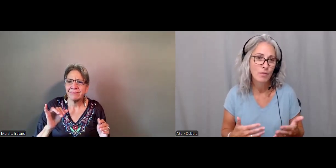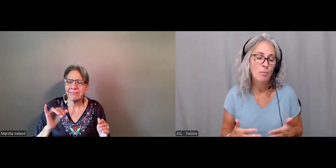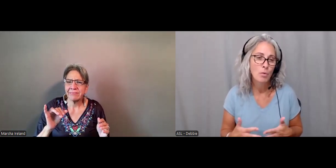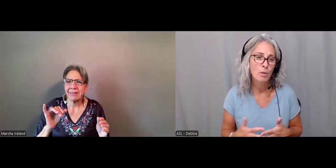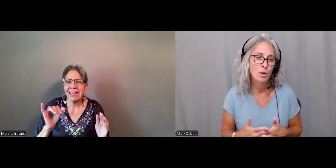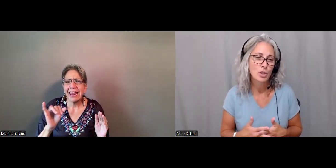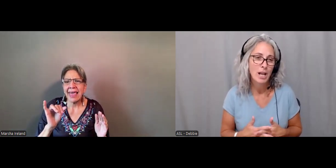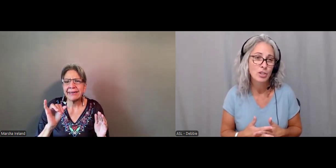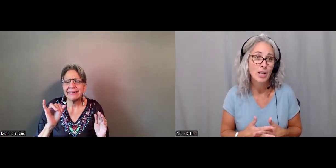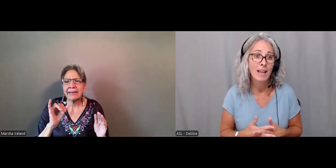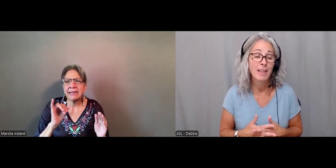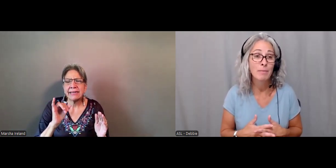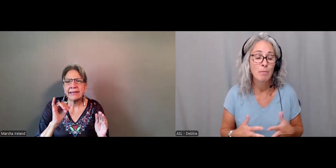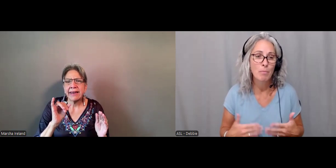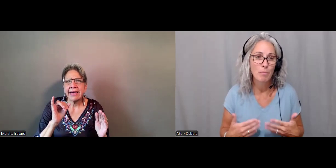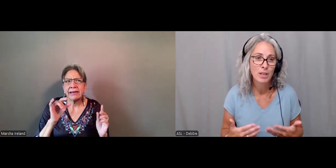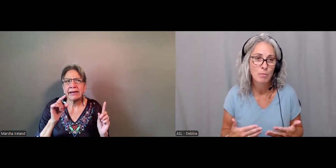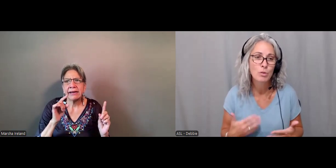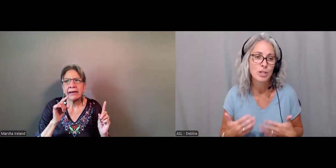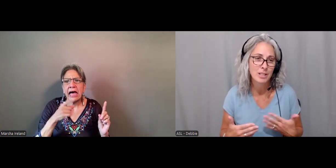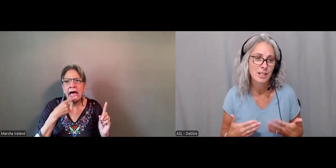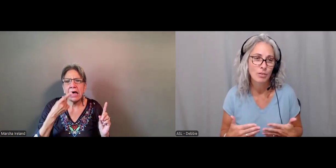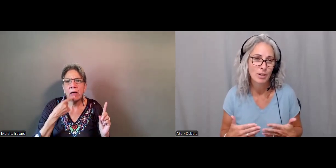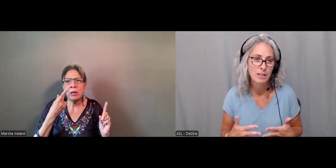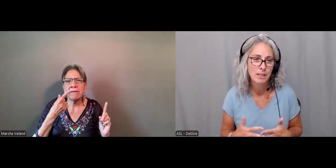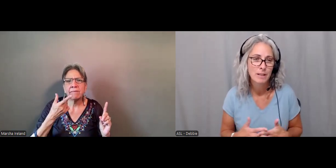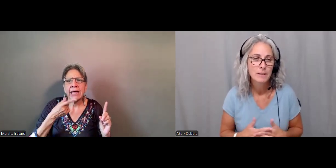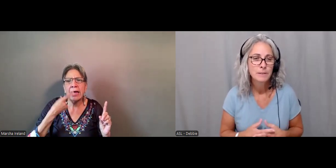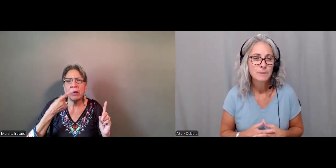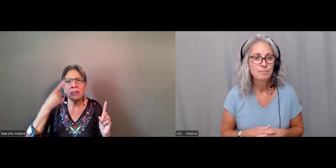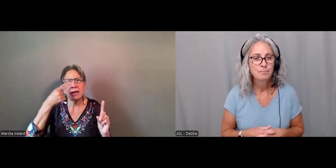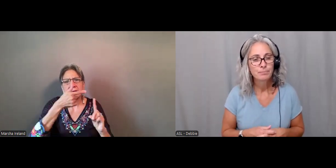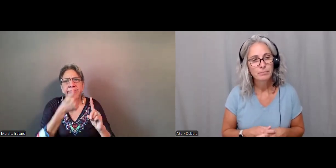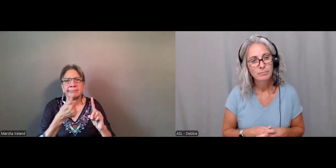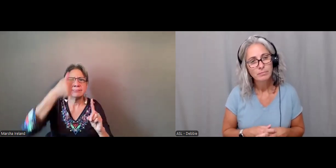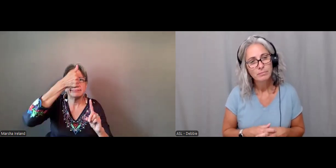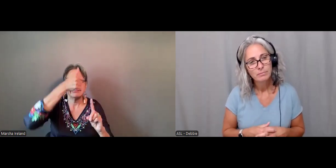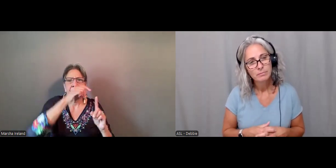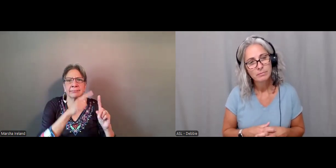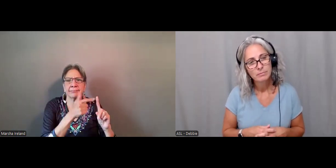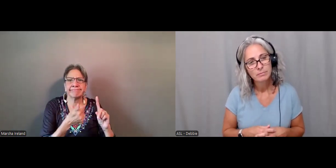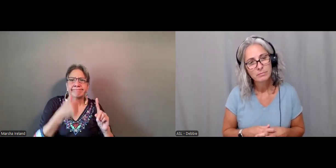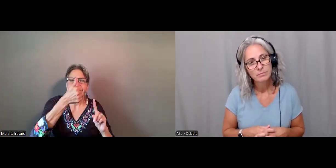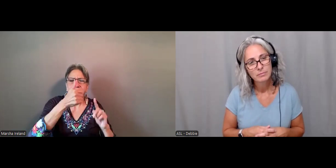becomes more and more challenging. And then the emotions increase.